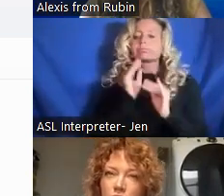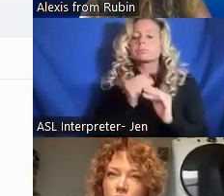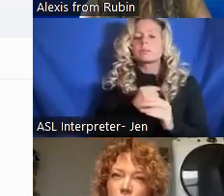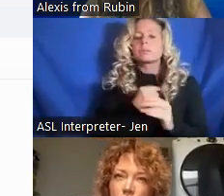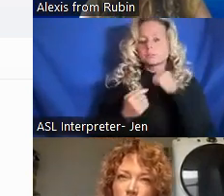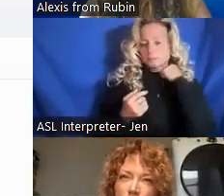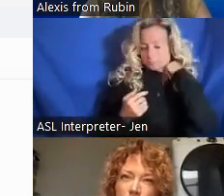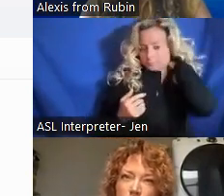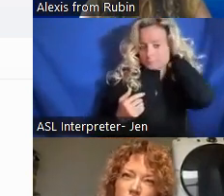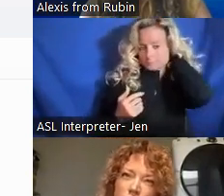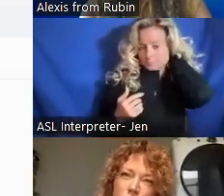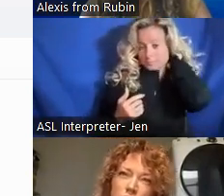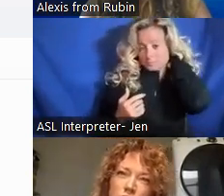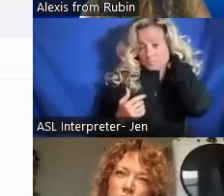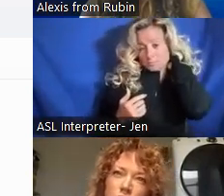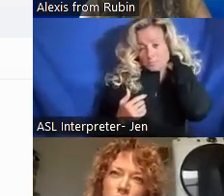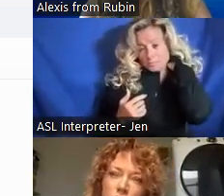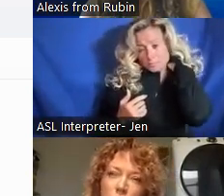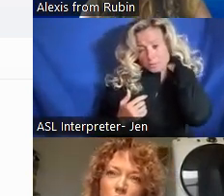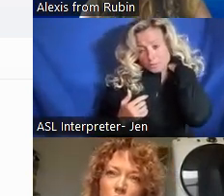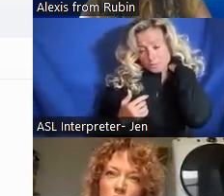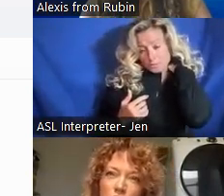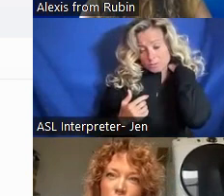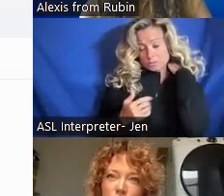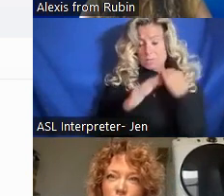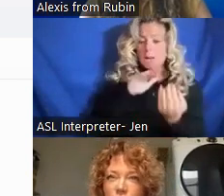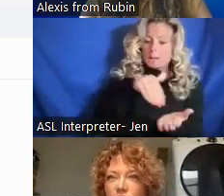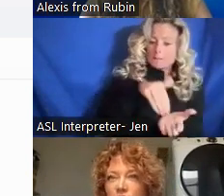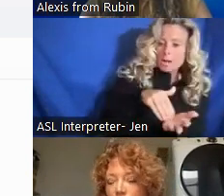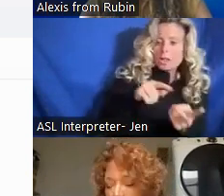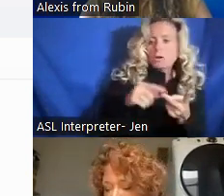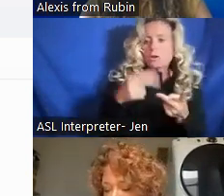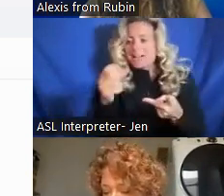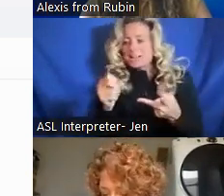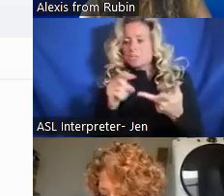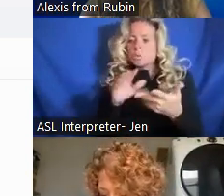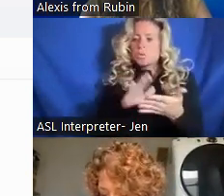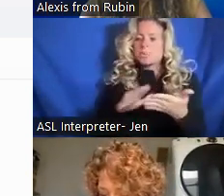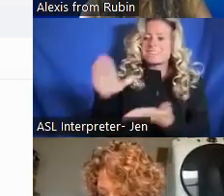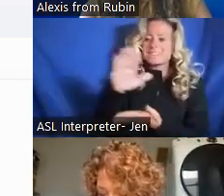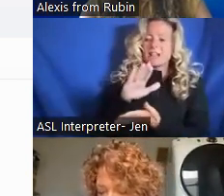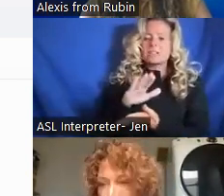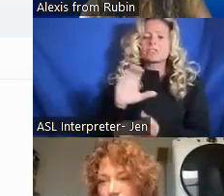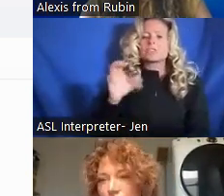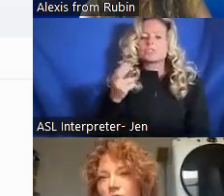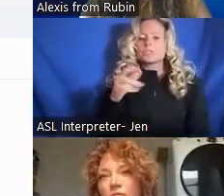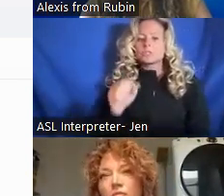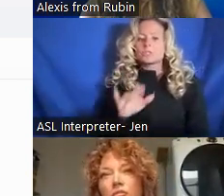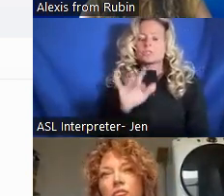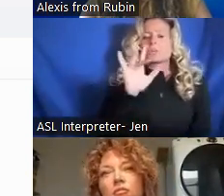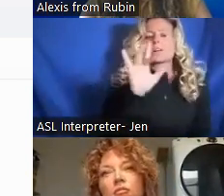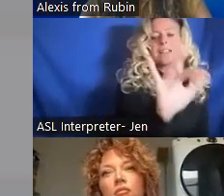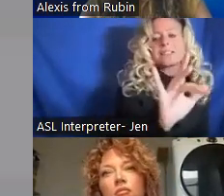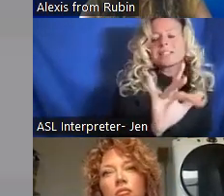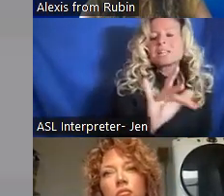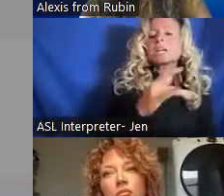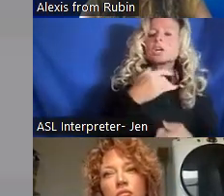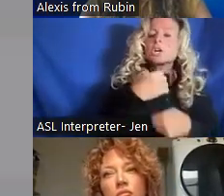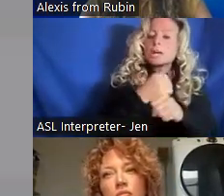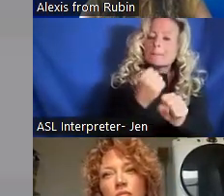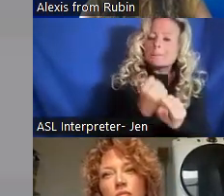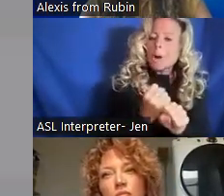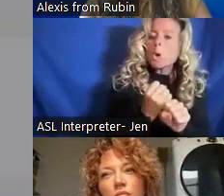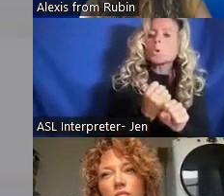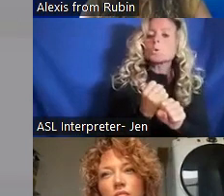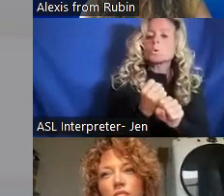middle or high school or college. Okay, this is an all ages tool. So Chris is going to hit compose to make a new message like we